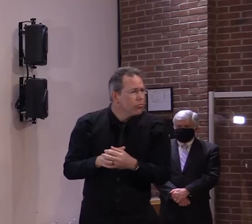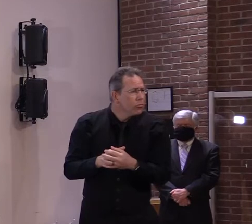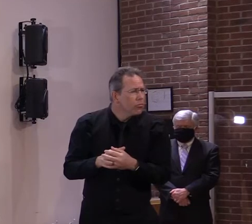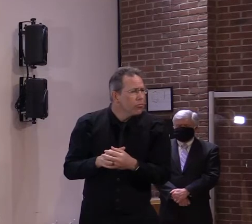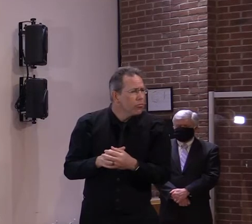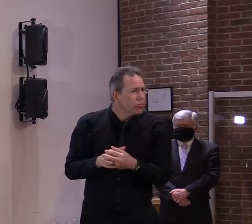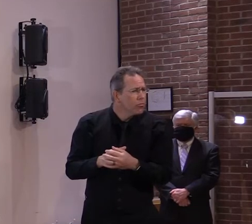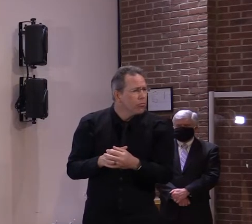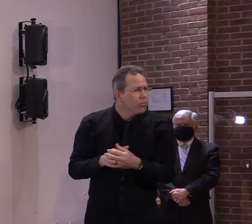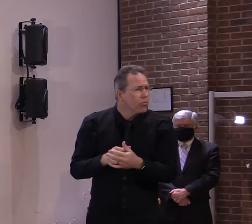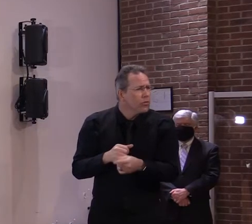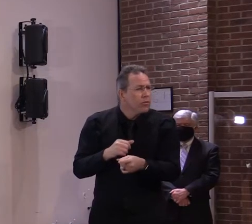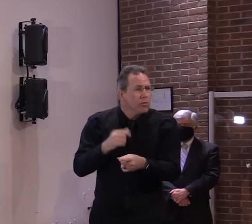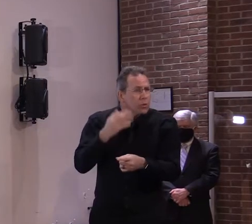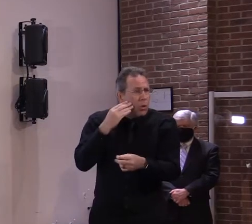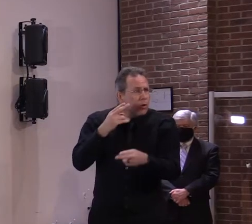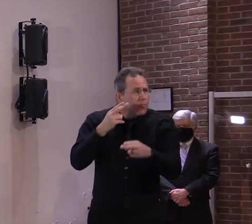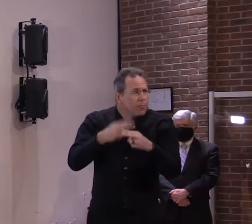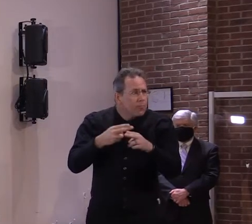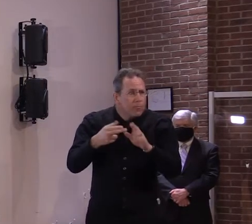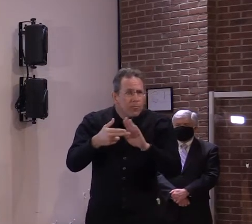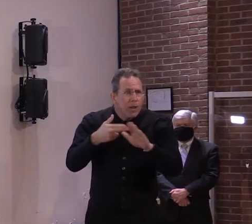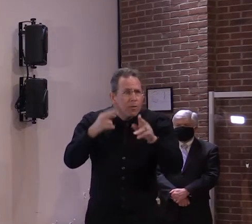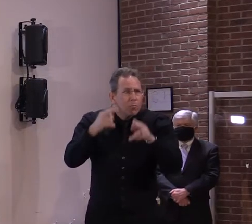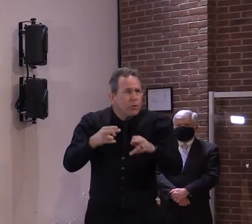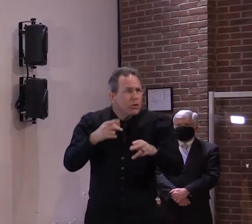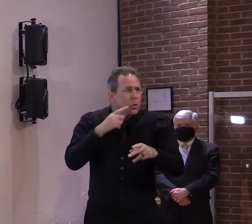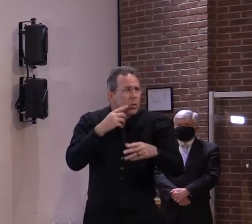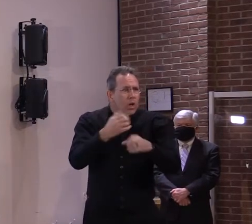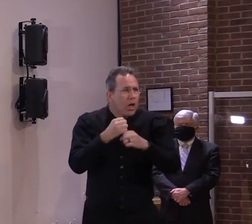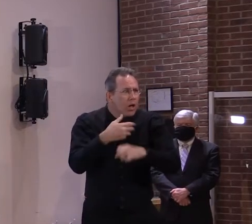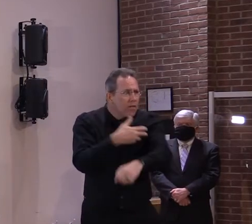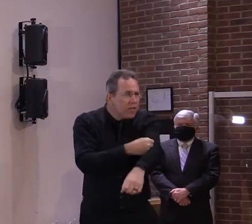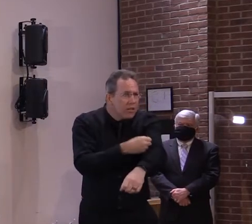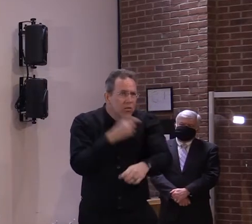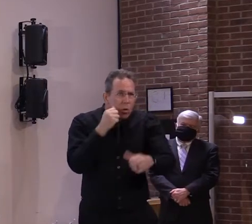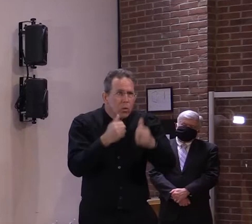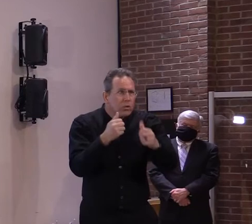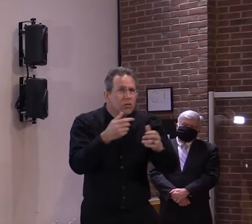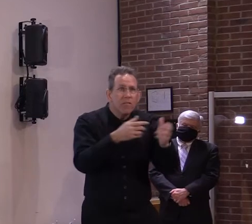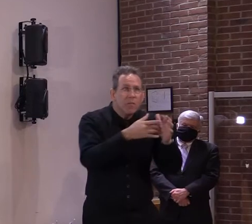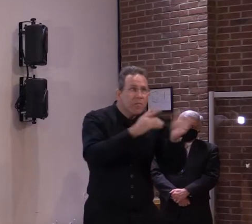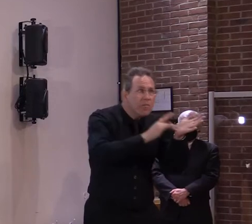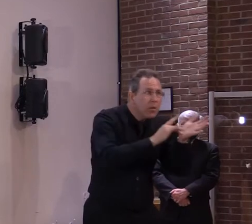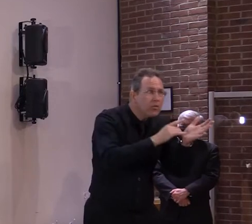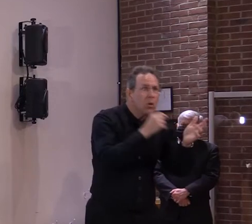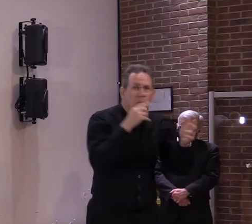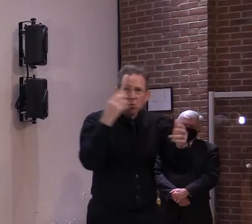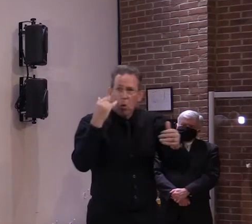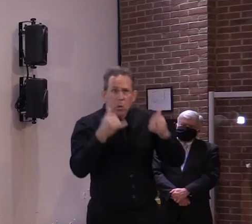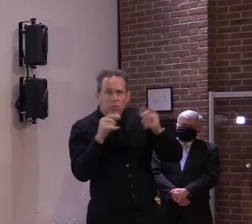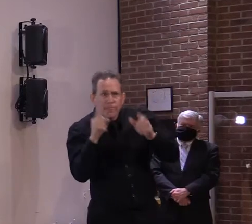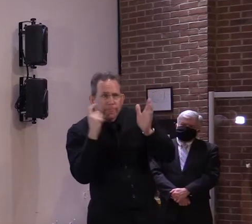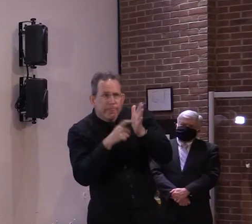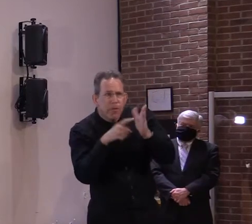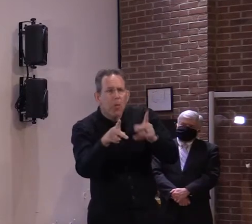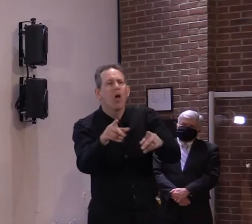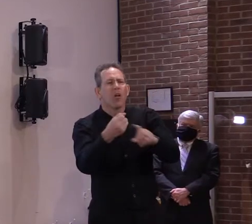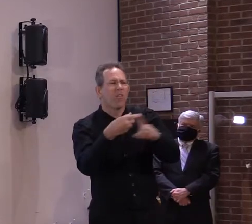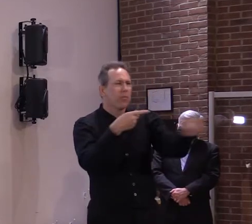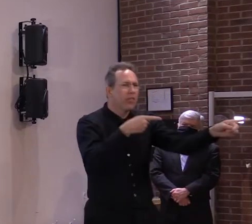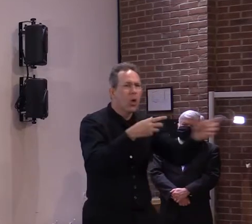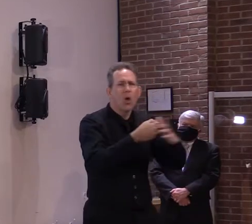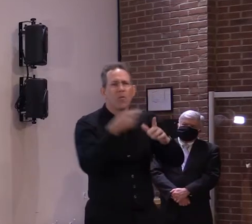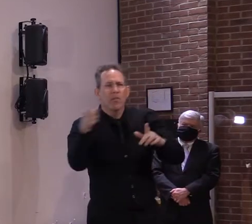have granular level data? Yeah, yes. Which individual people you do? Okay. Yes. Thank you. And more importantly, the